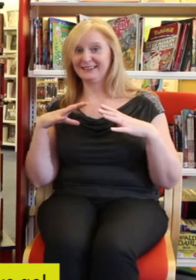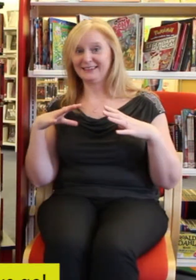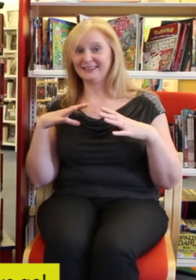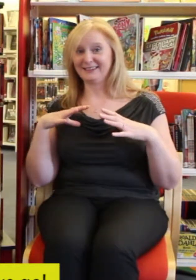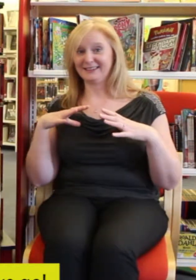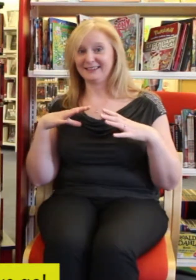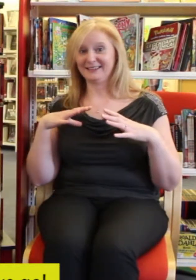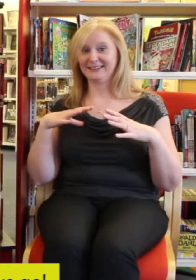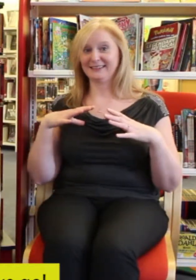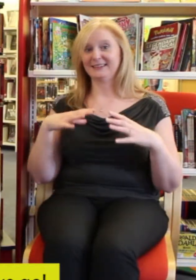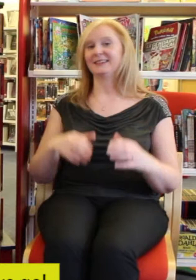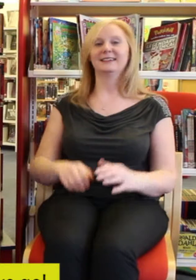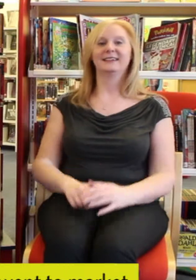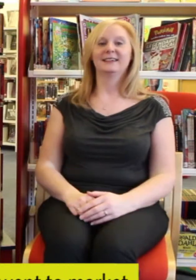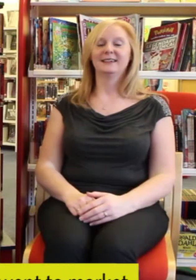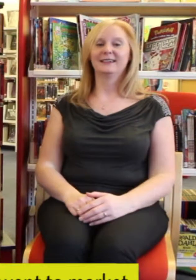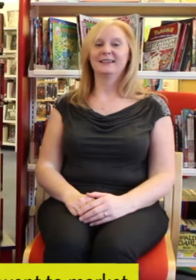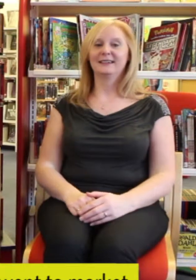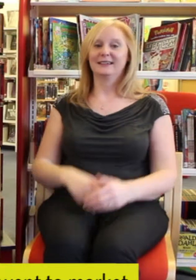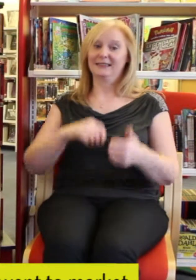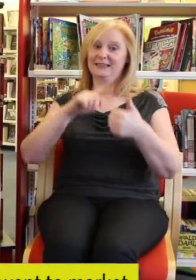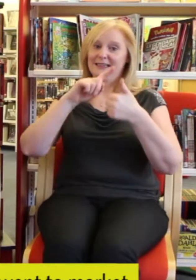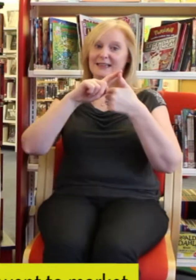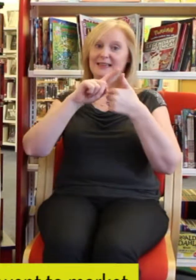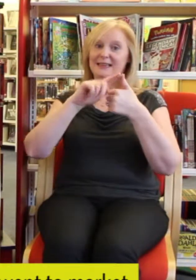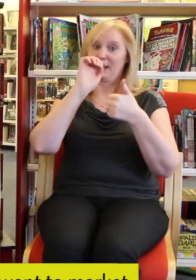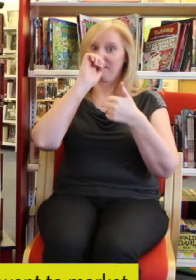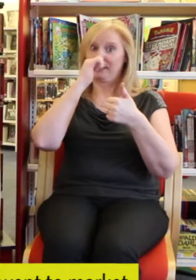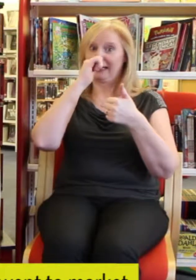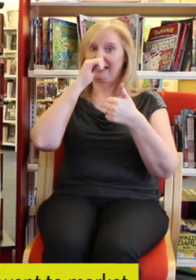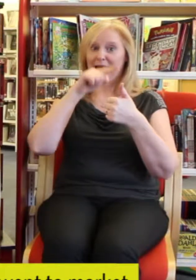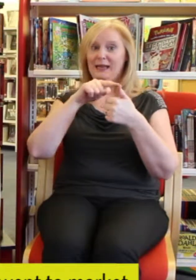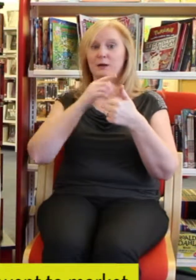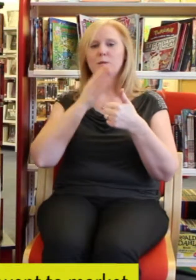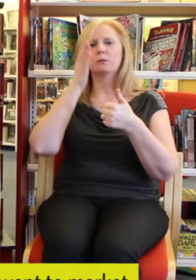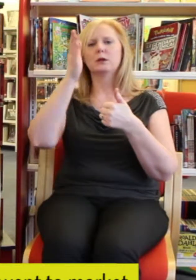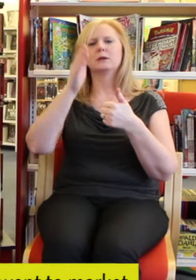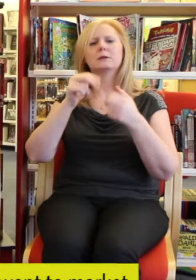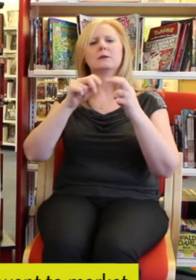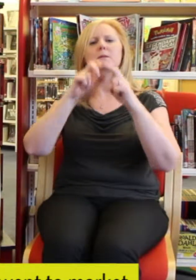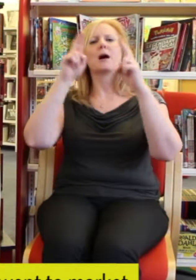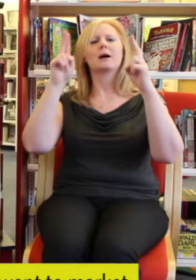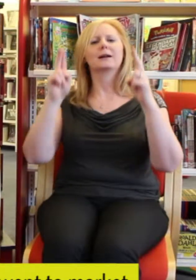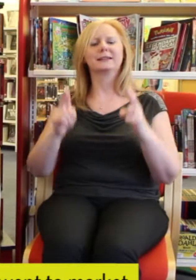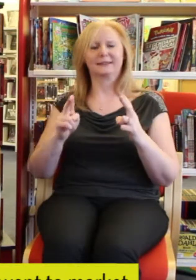Here we go. This little piggy went to market.